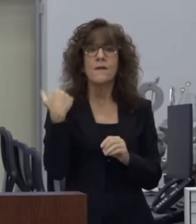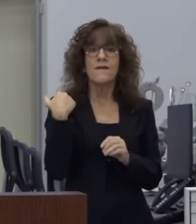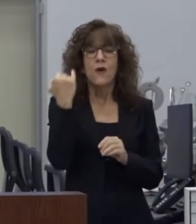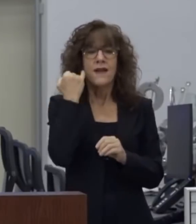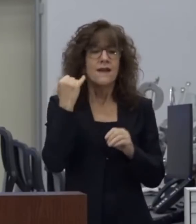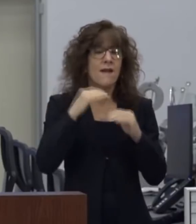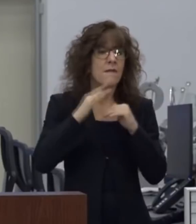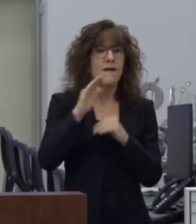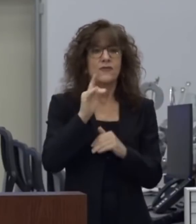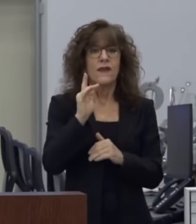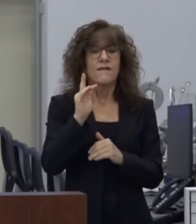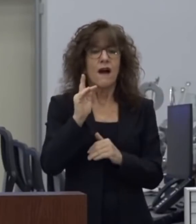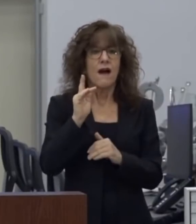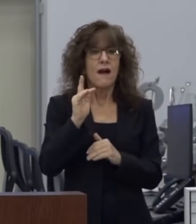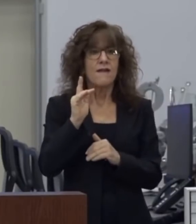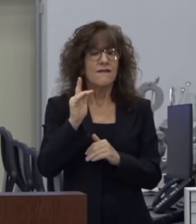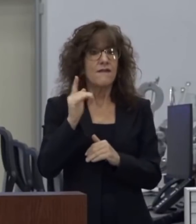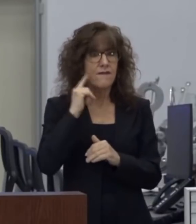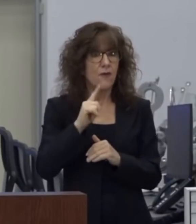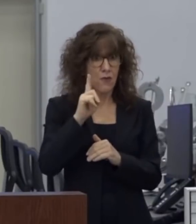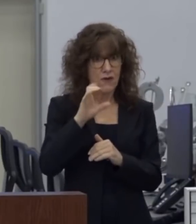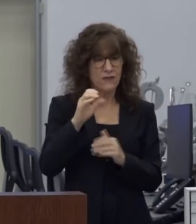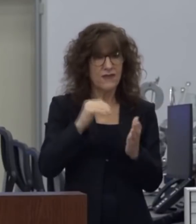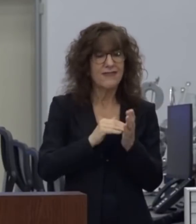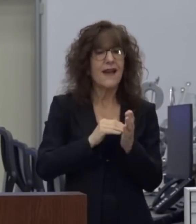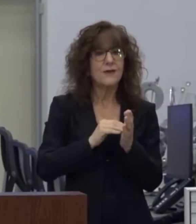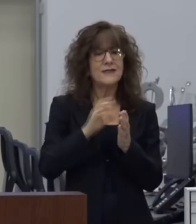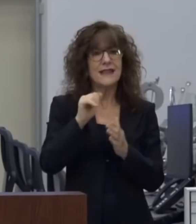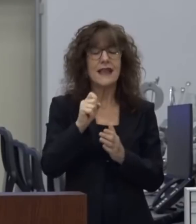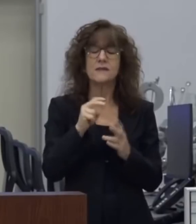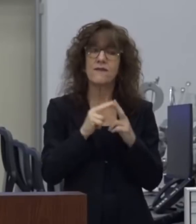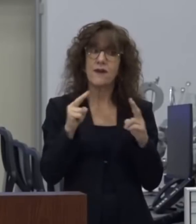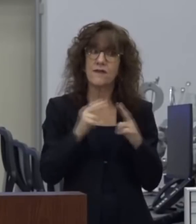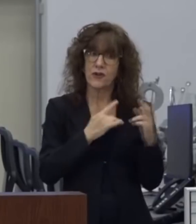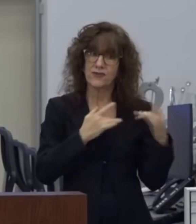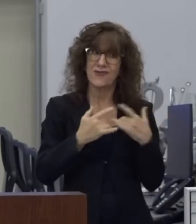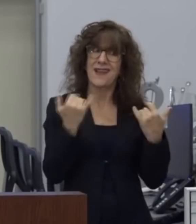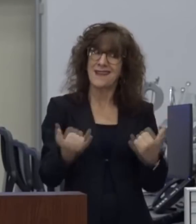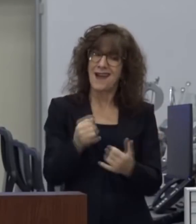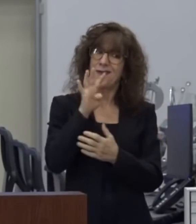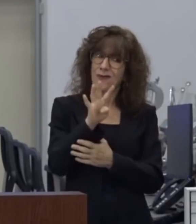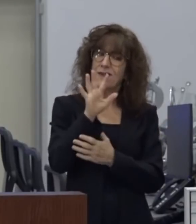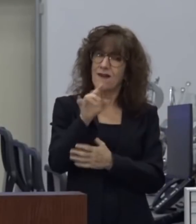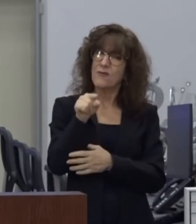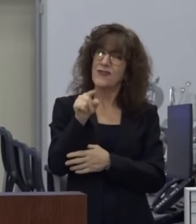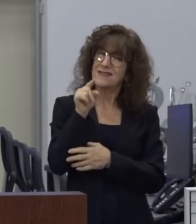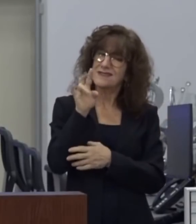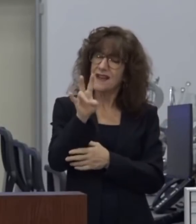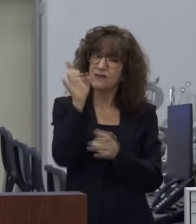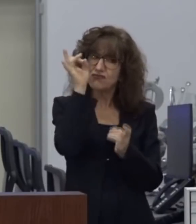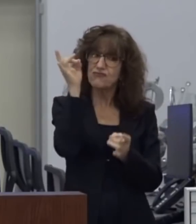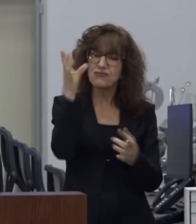over 25 per 100,000 cases, we would be gravely concerned, and we are now at 45.7.